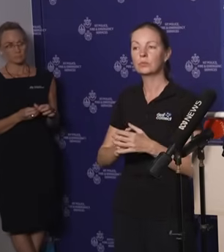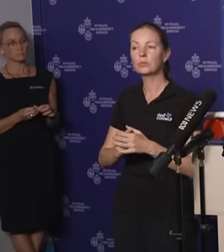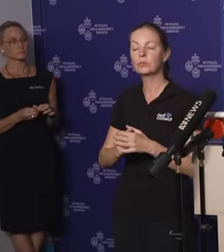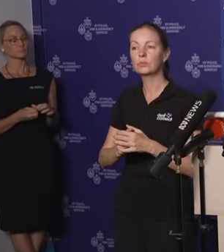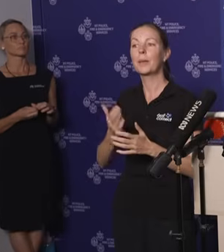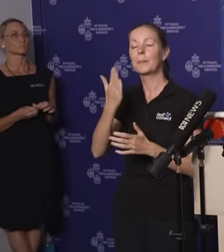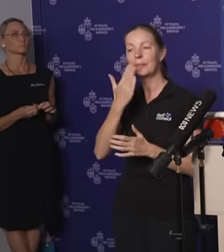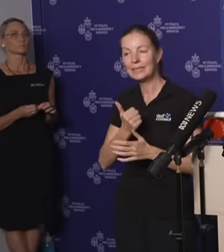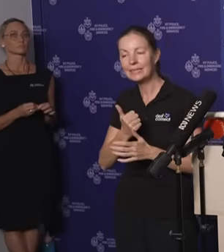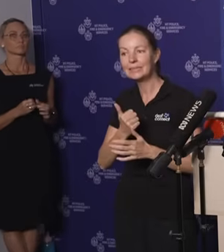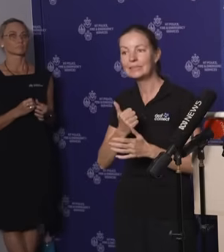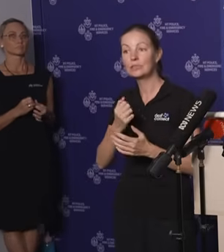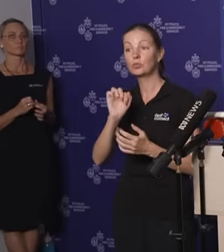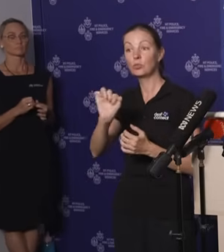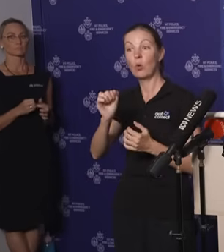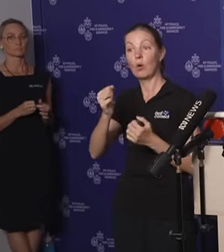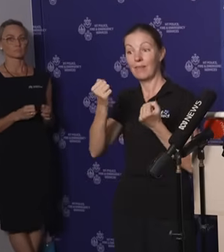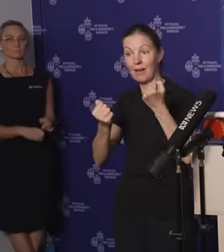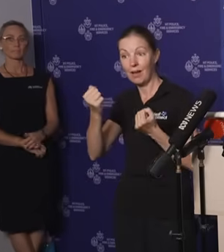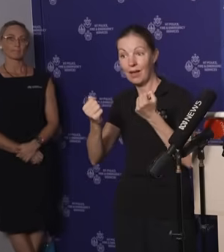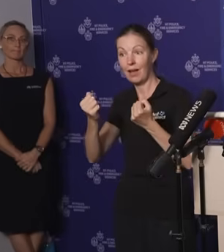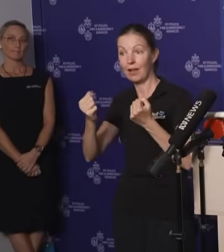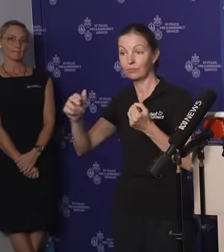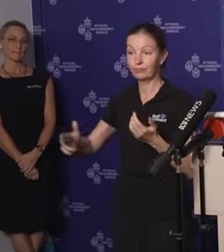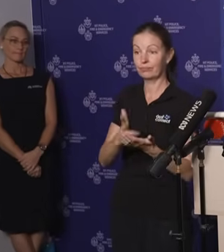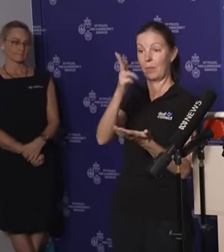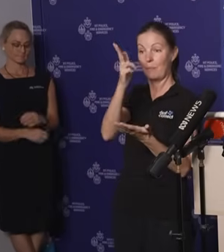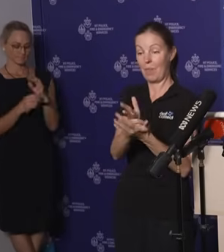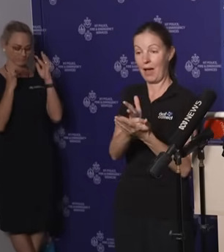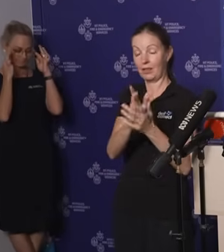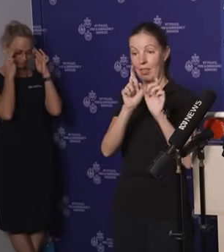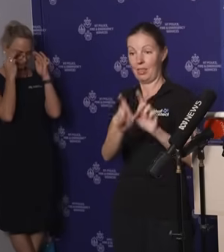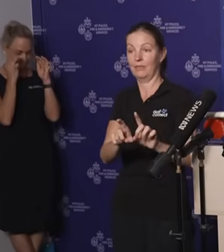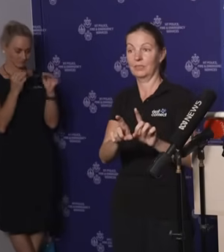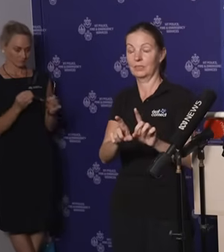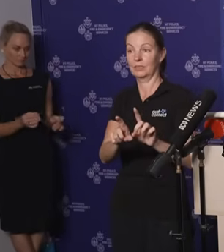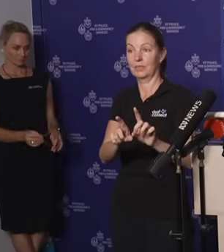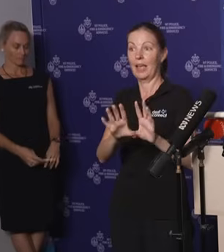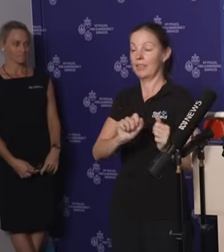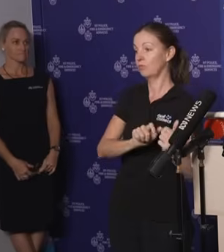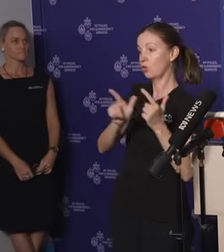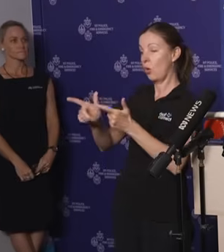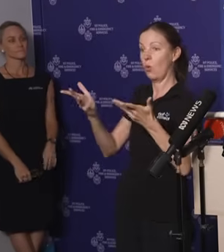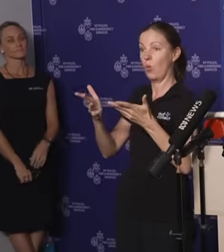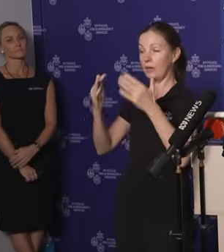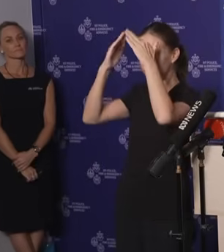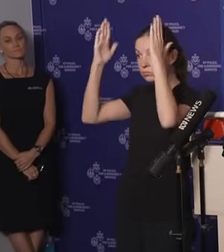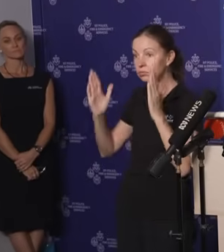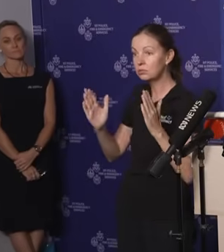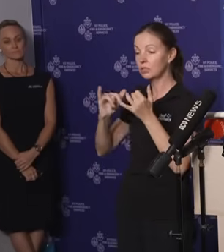we ask you to park your car, find your shelter, and stay there until you are told it is clear to go